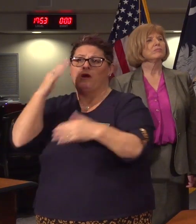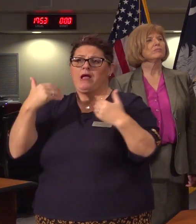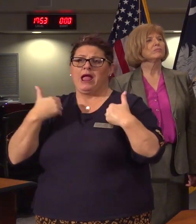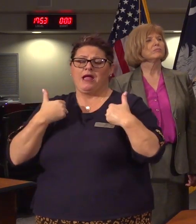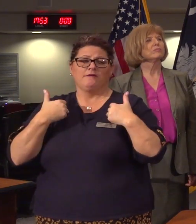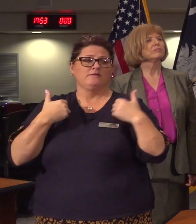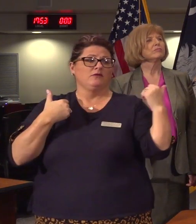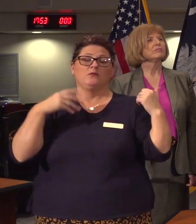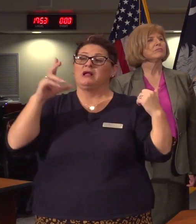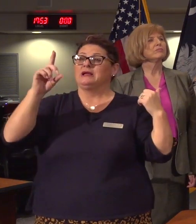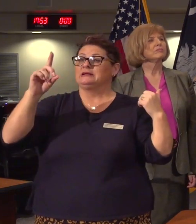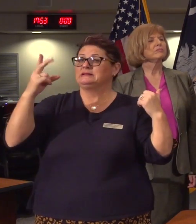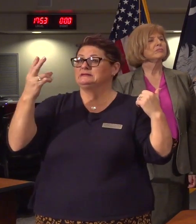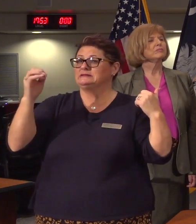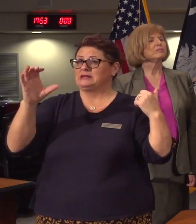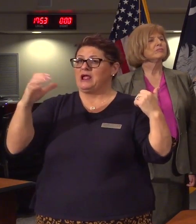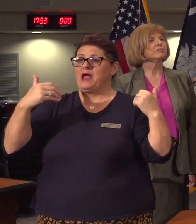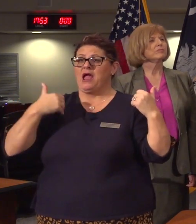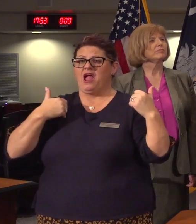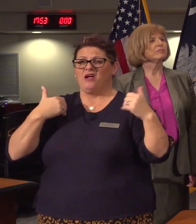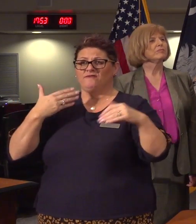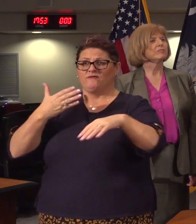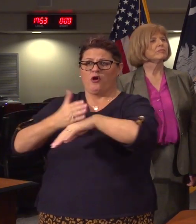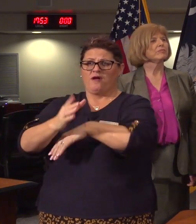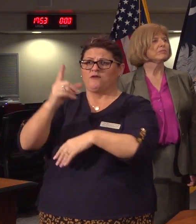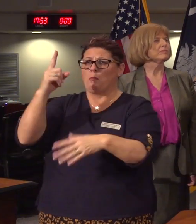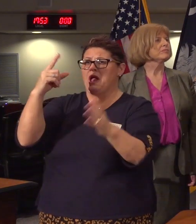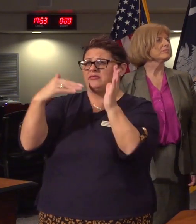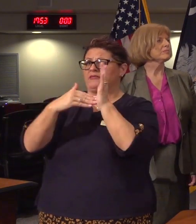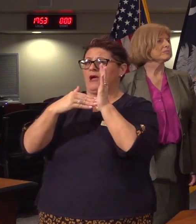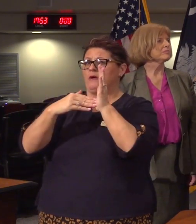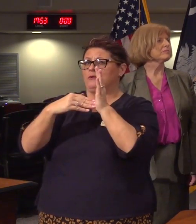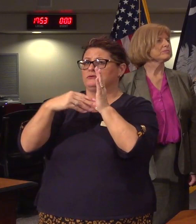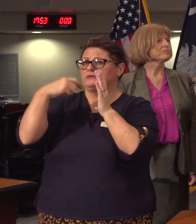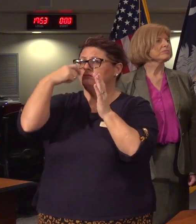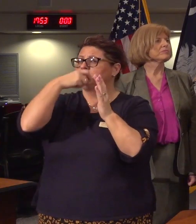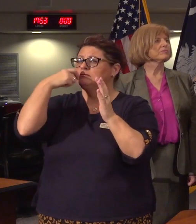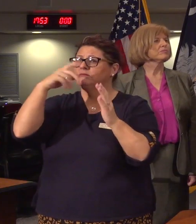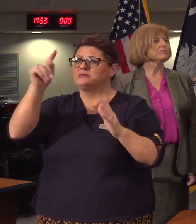over 1,000 tests available now. We've